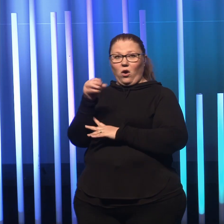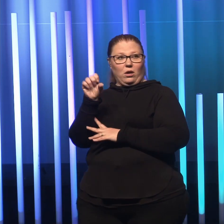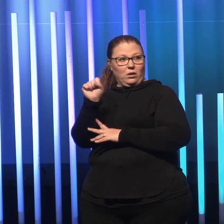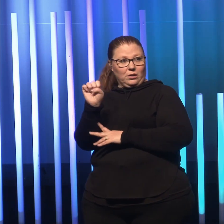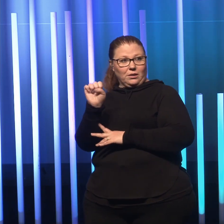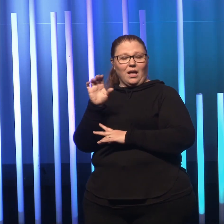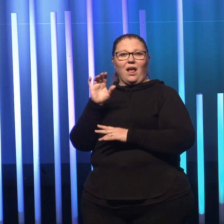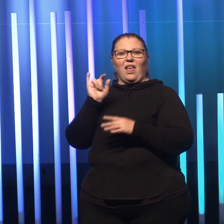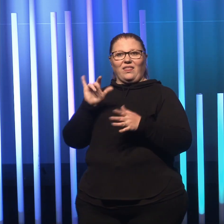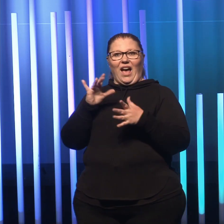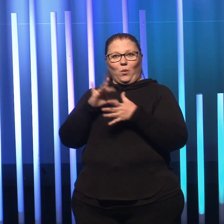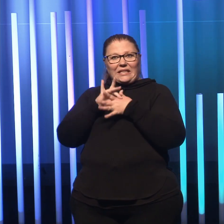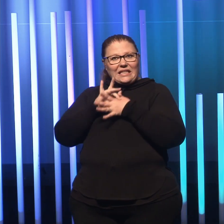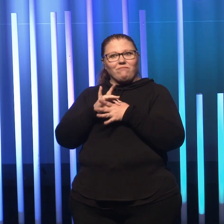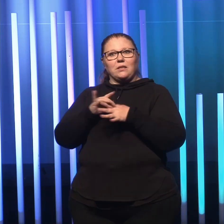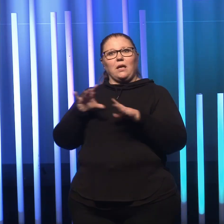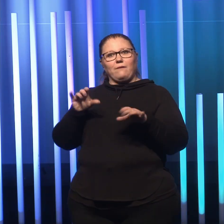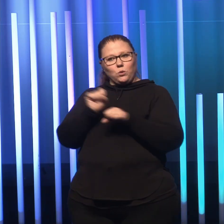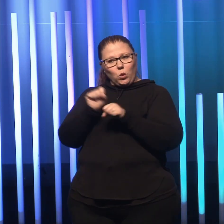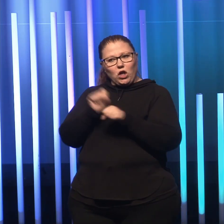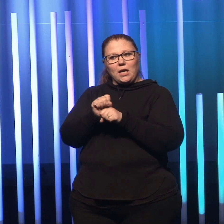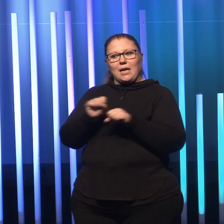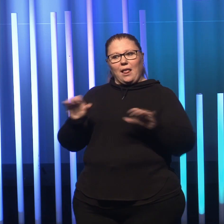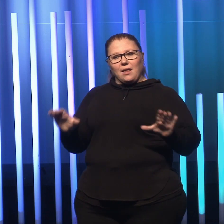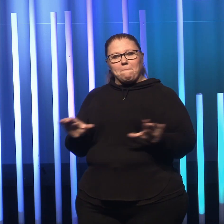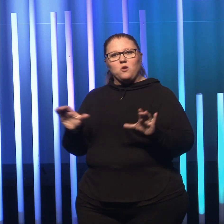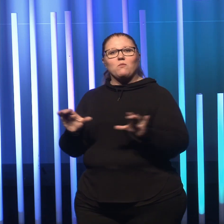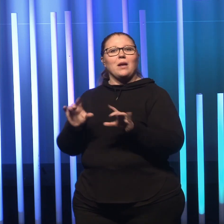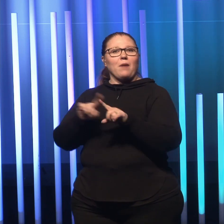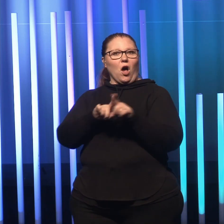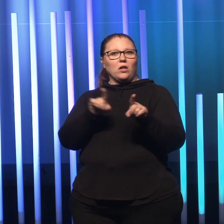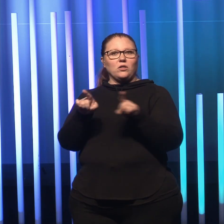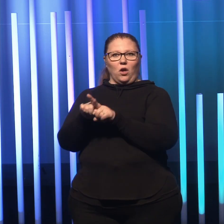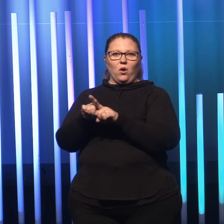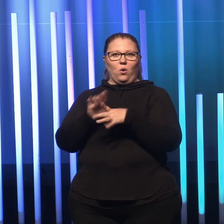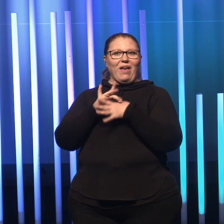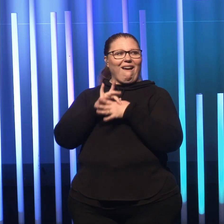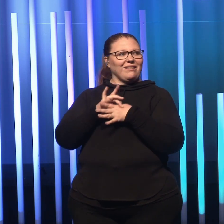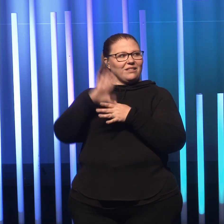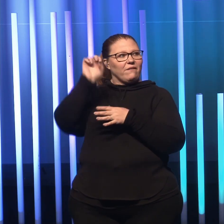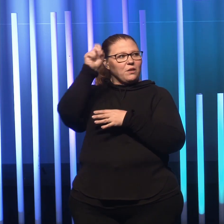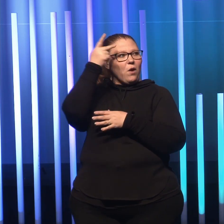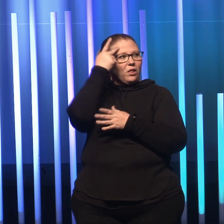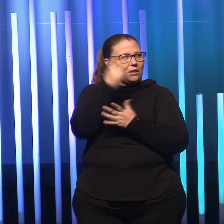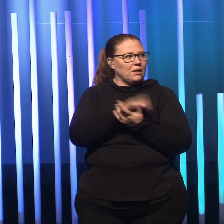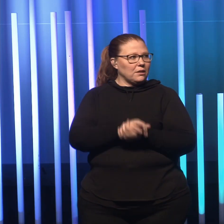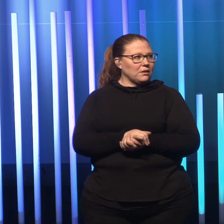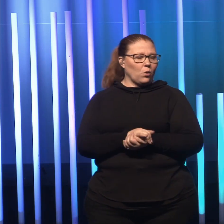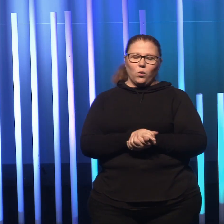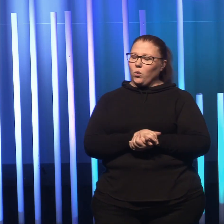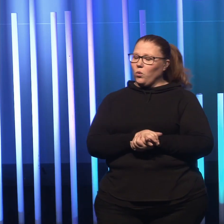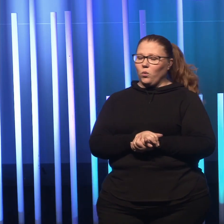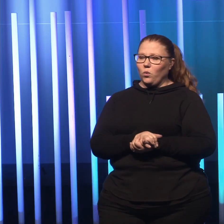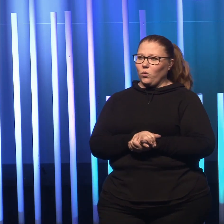of his work and his movement, but it was also the essence of his politics.